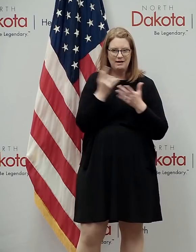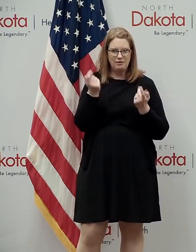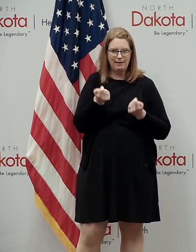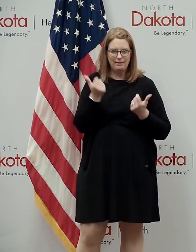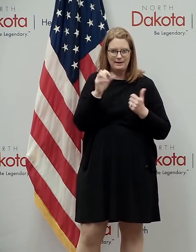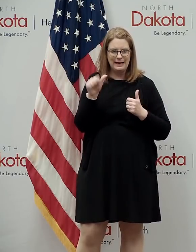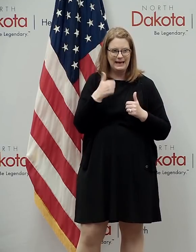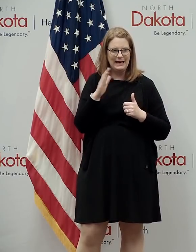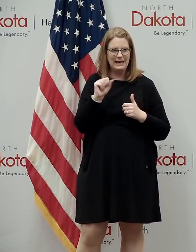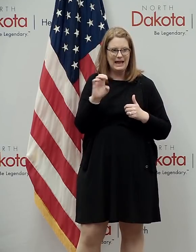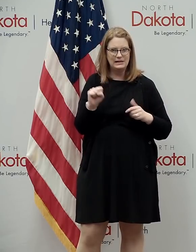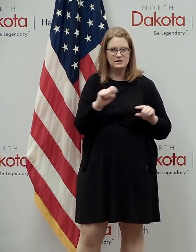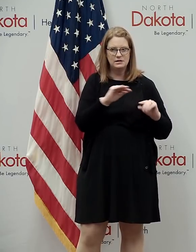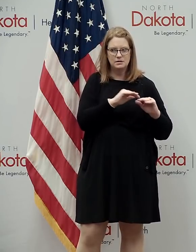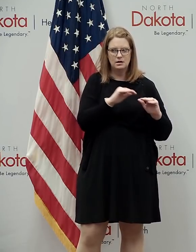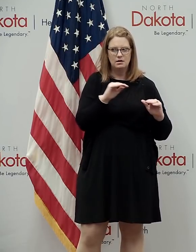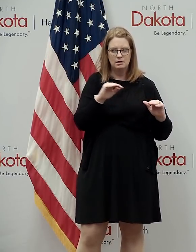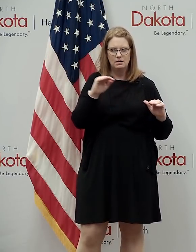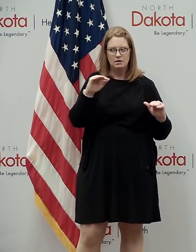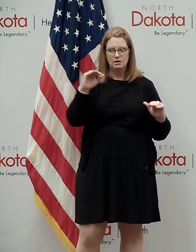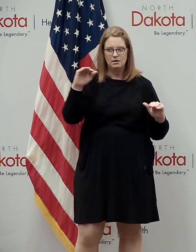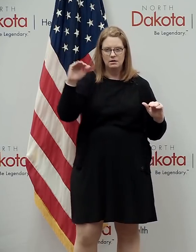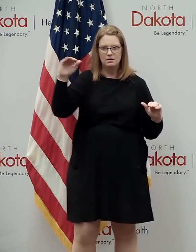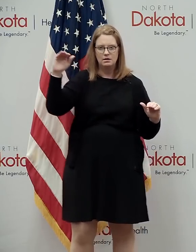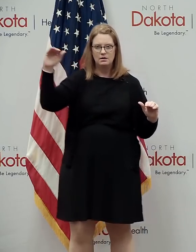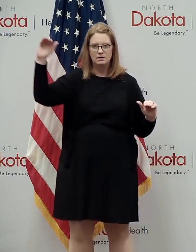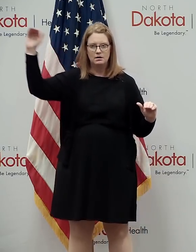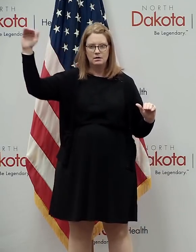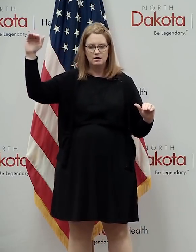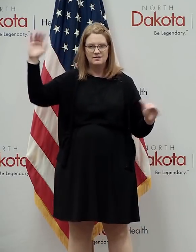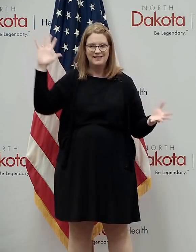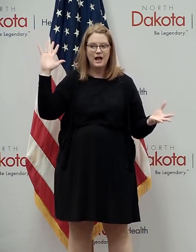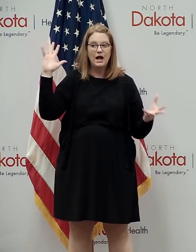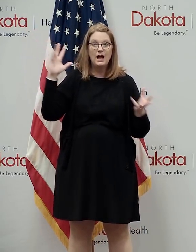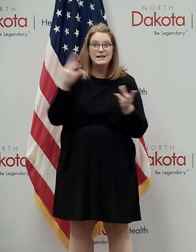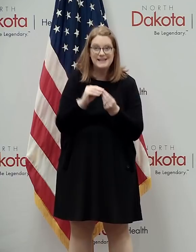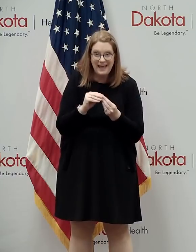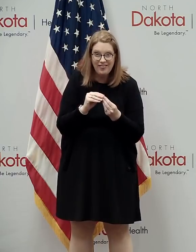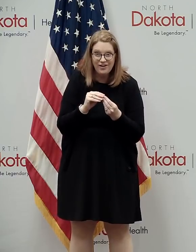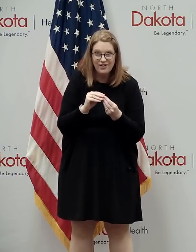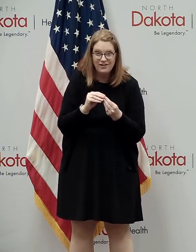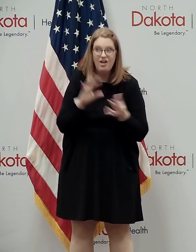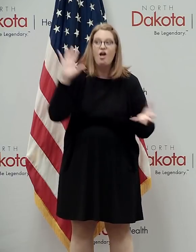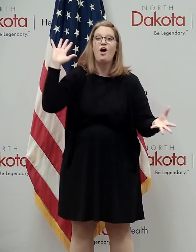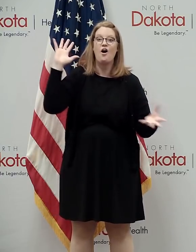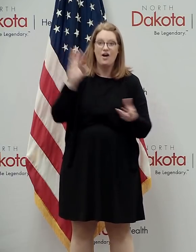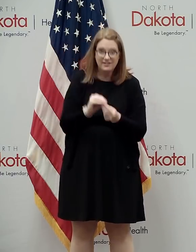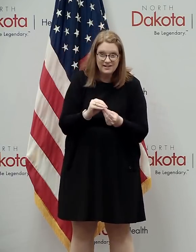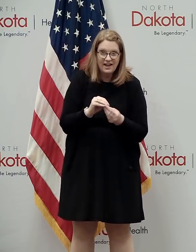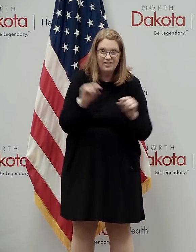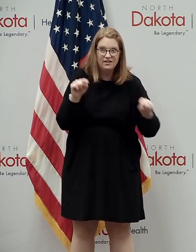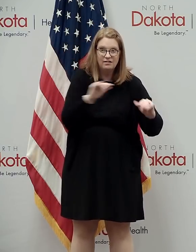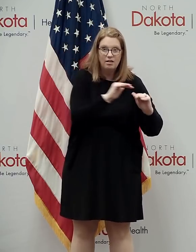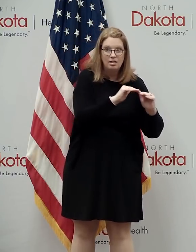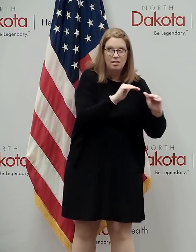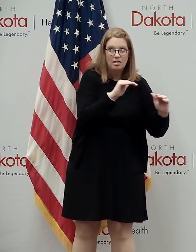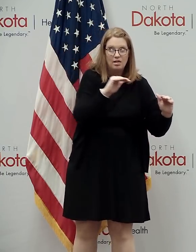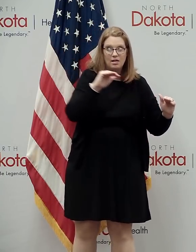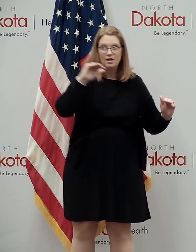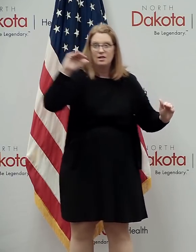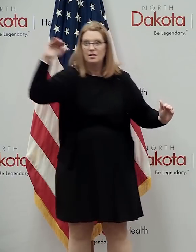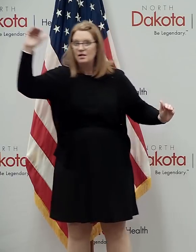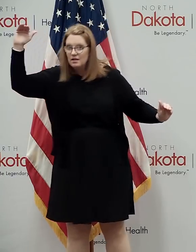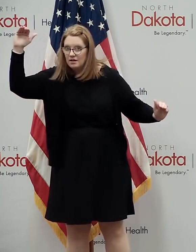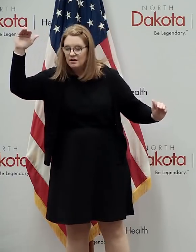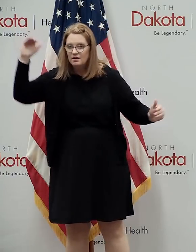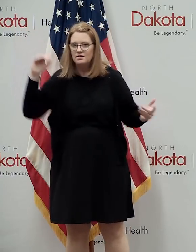from the chart. So anytime there's a new case, you add it to the chart, and it's like, the numbers are going up and up and up. That's why in North Dakota, it's important that we talk